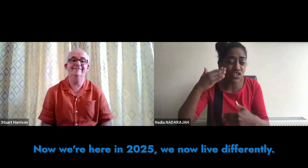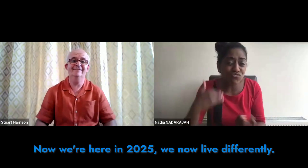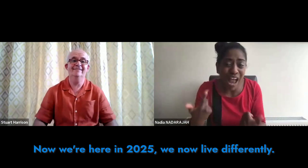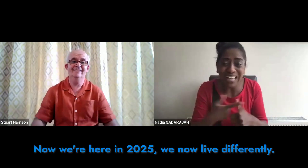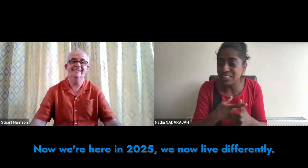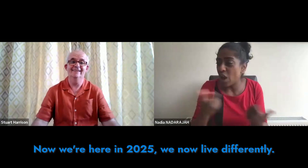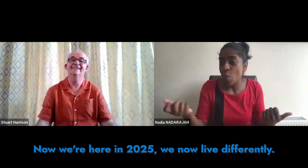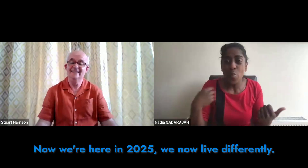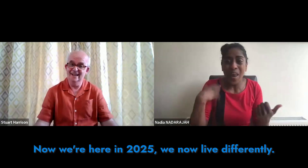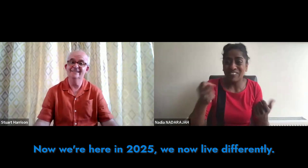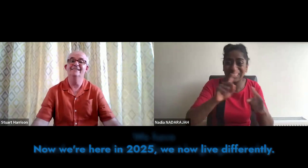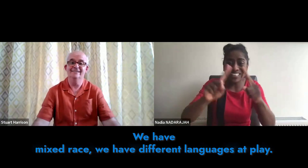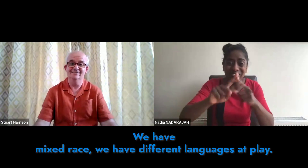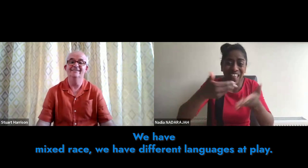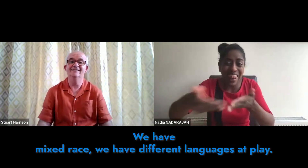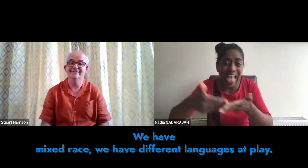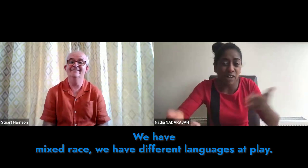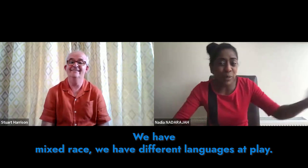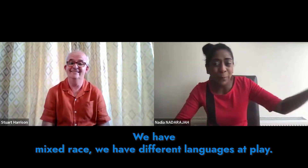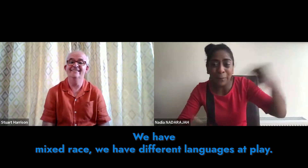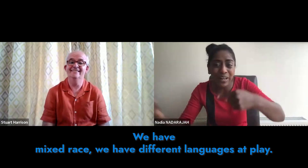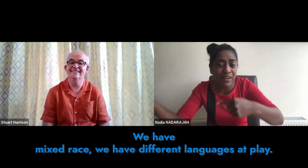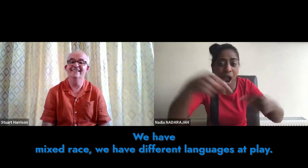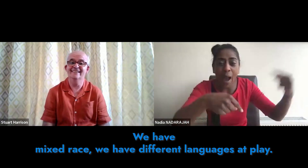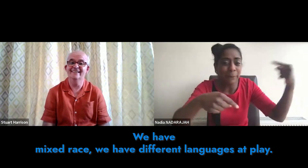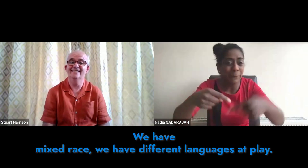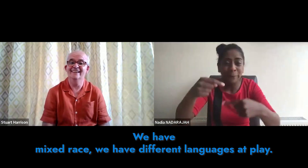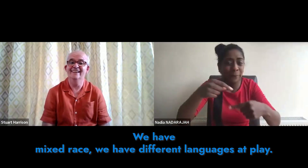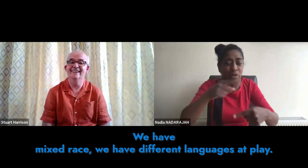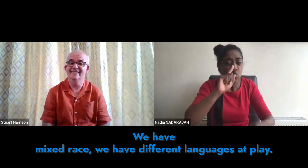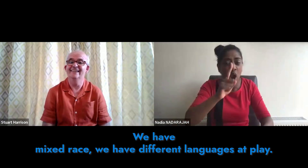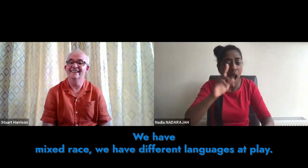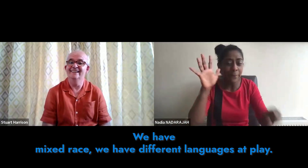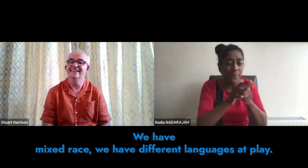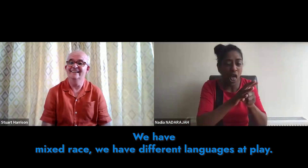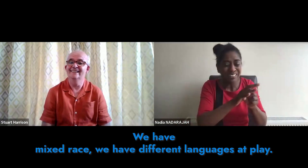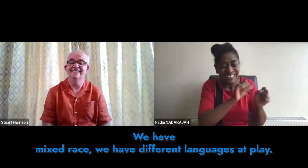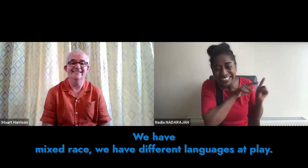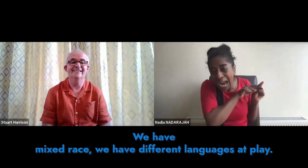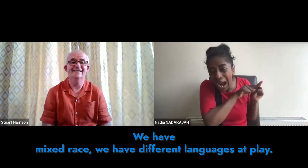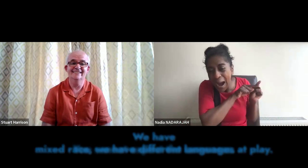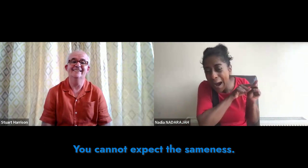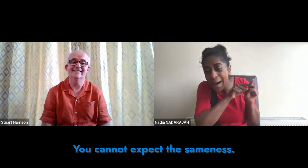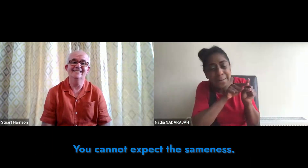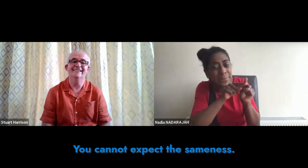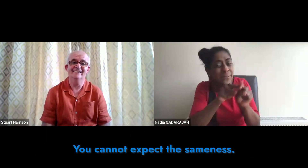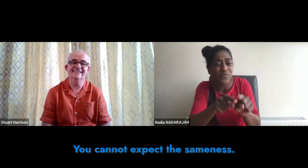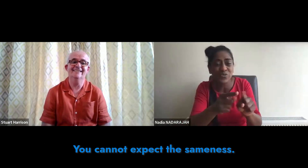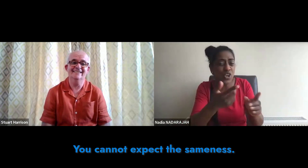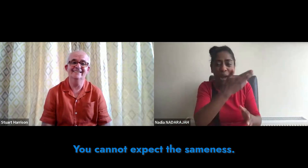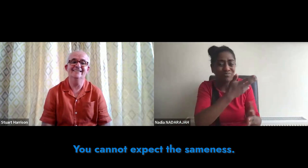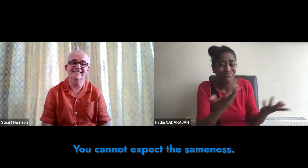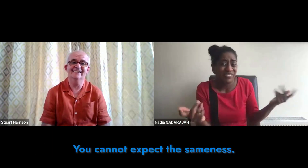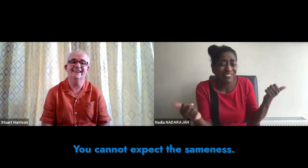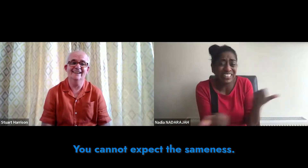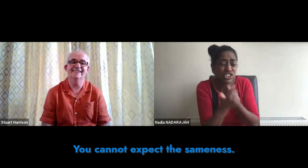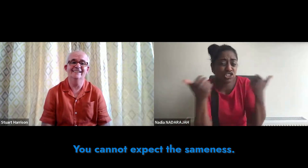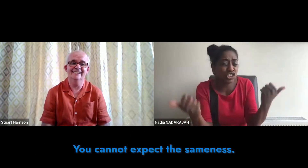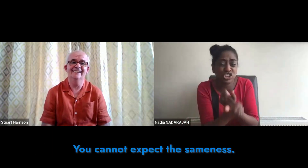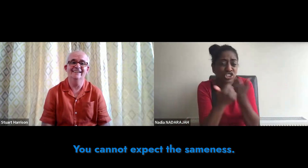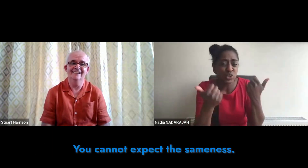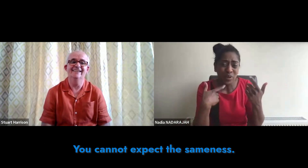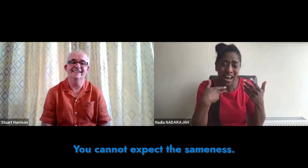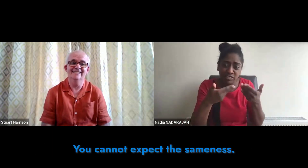We now live differently. We have mixed race. We have different languages at play. You cannot expect